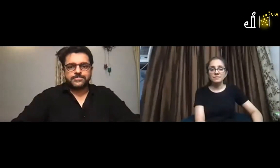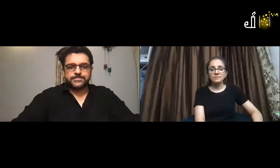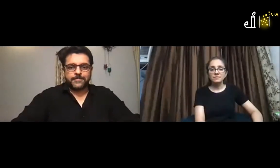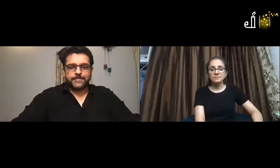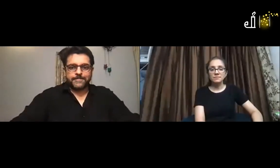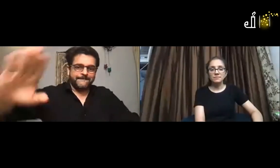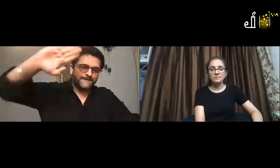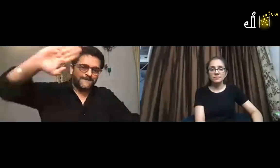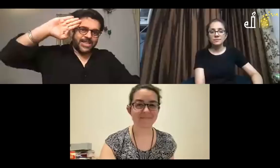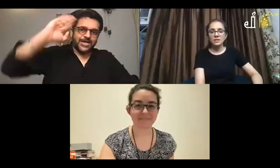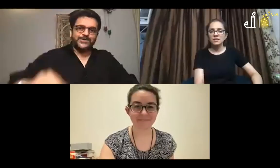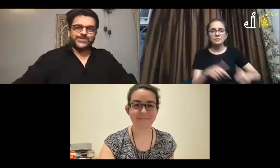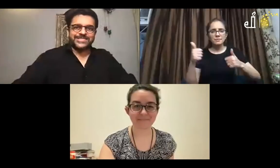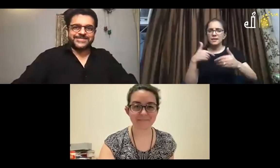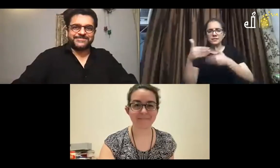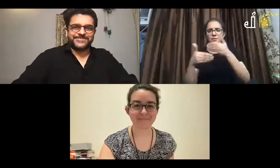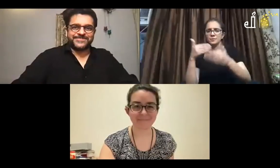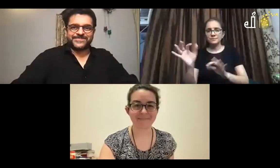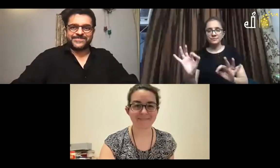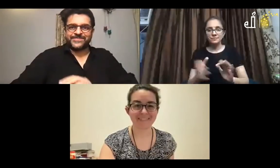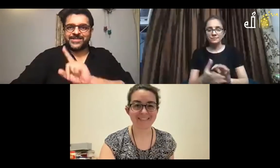Sparks. Should we switch?